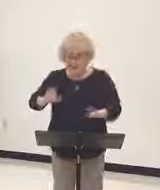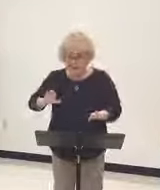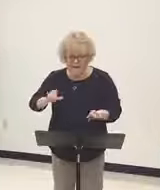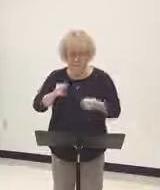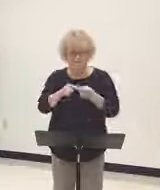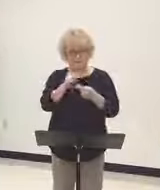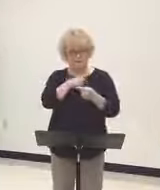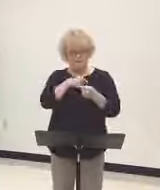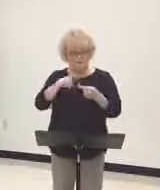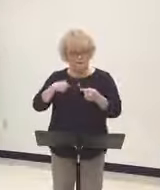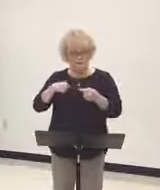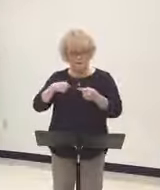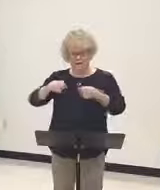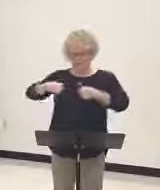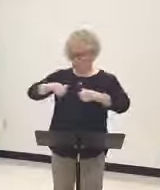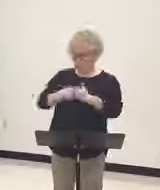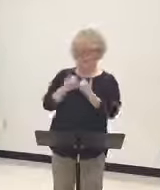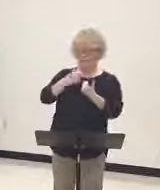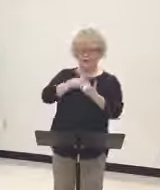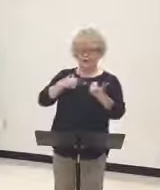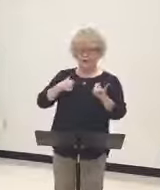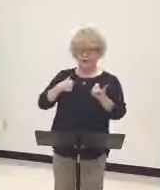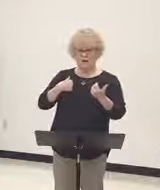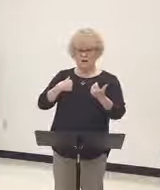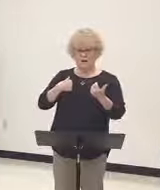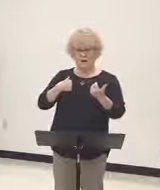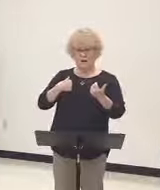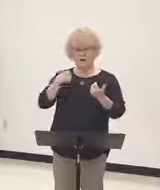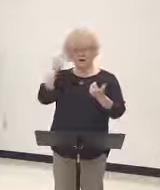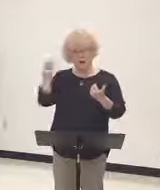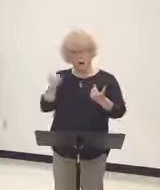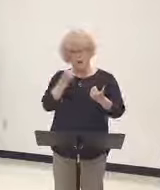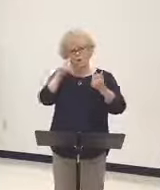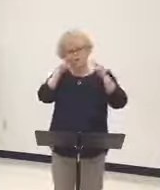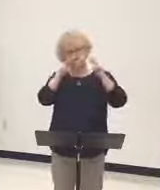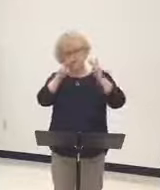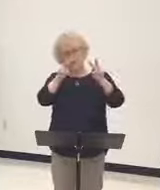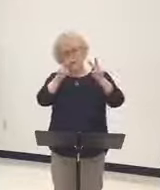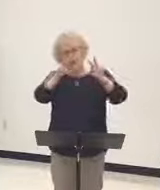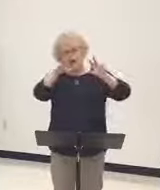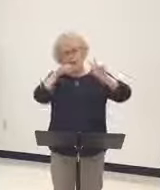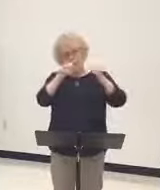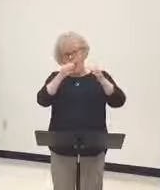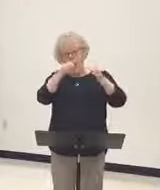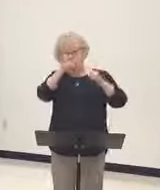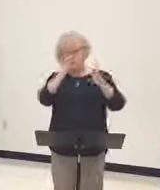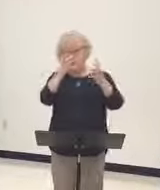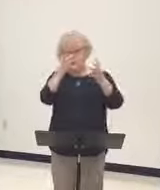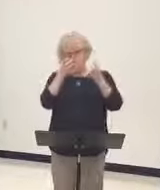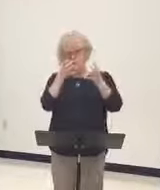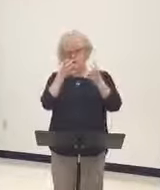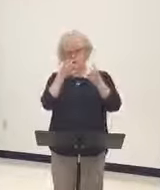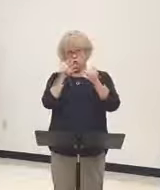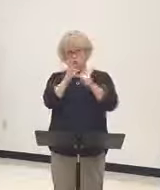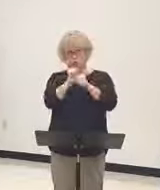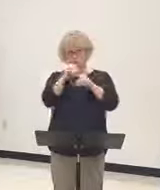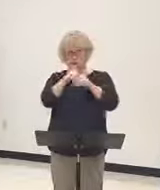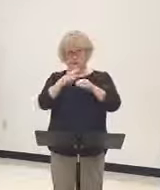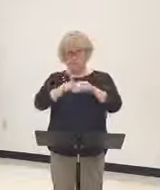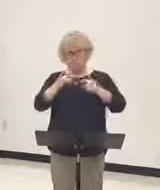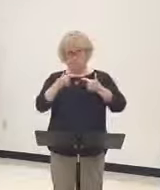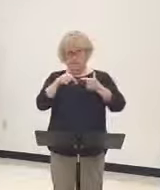tragedy or challenge, to look for how God wants to work in